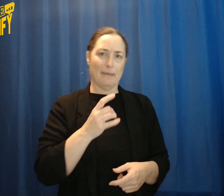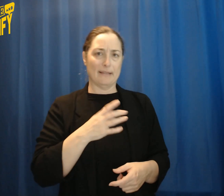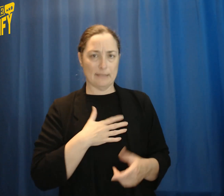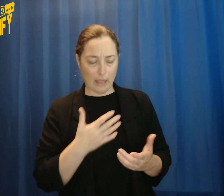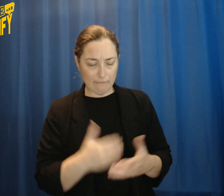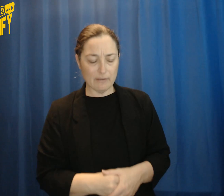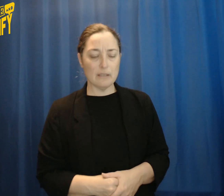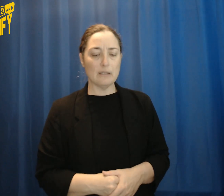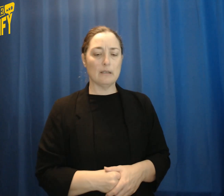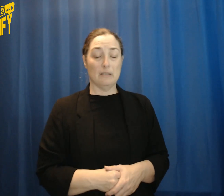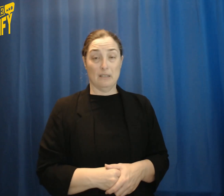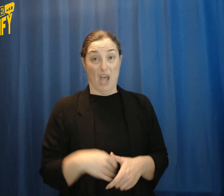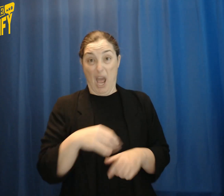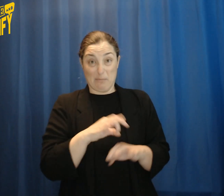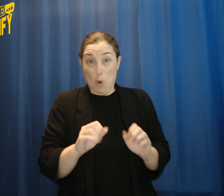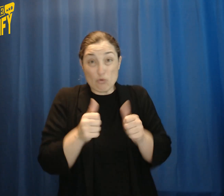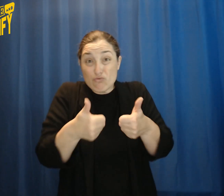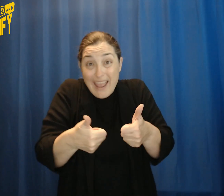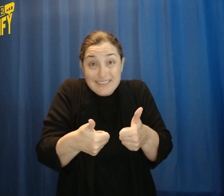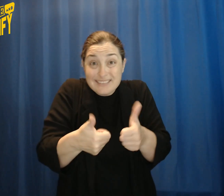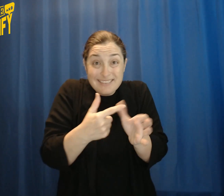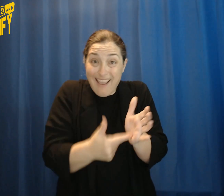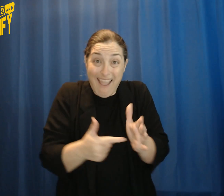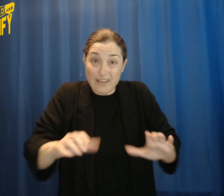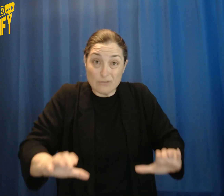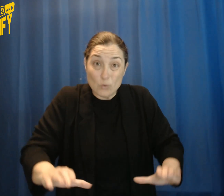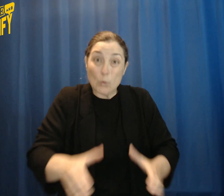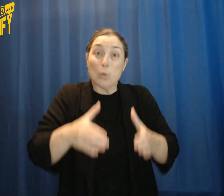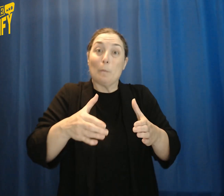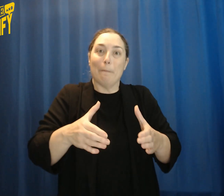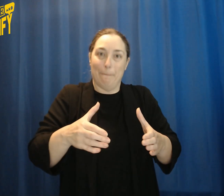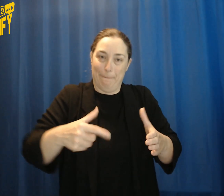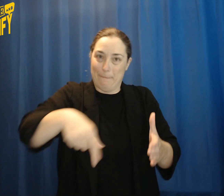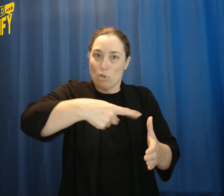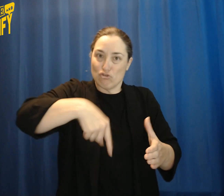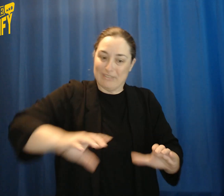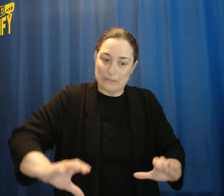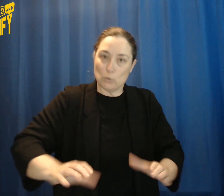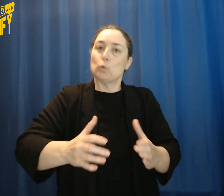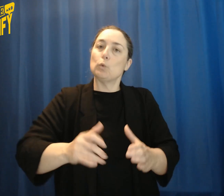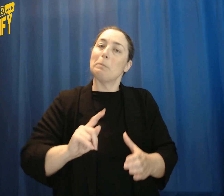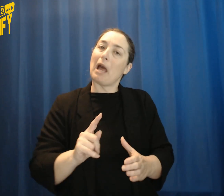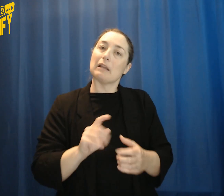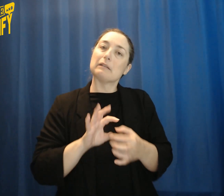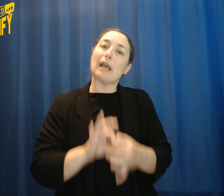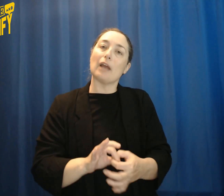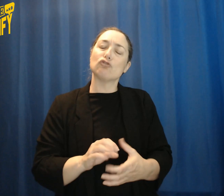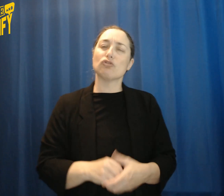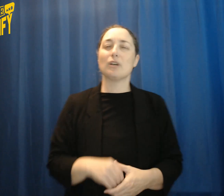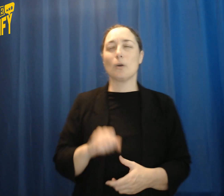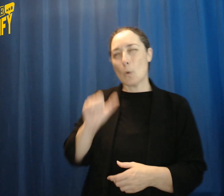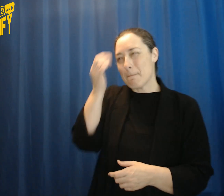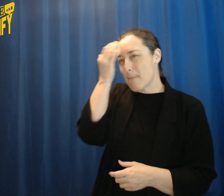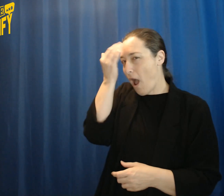at, but I'm still engaged. What does it do for your mind? It's funny.